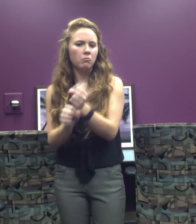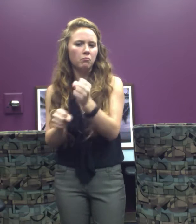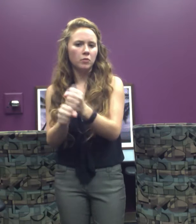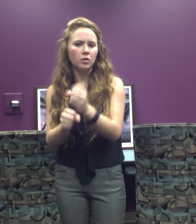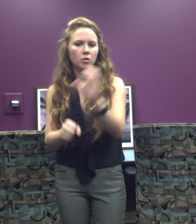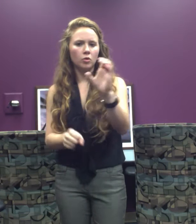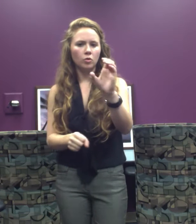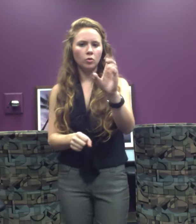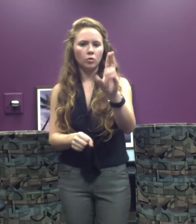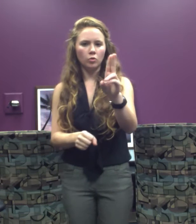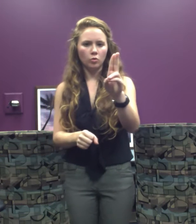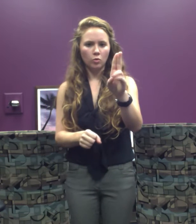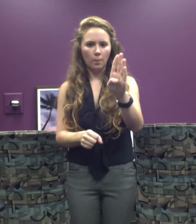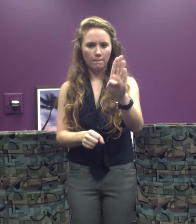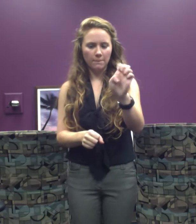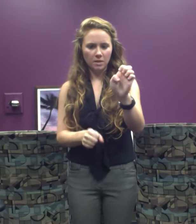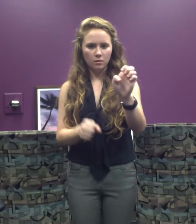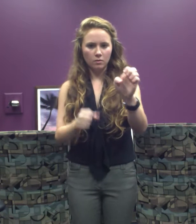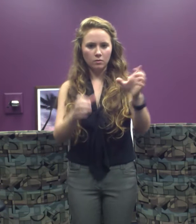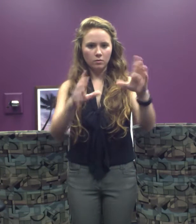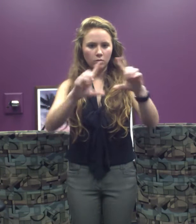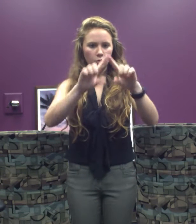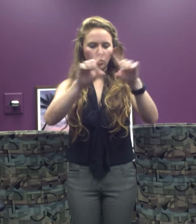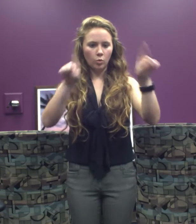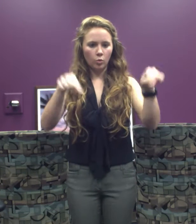like cubes? What do they look like?